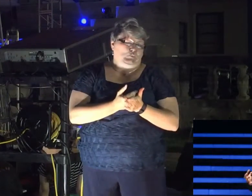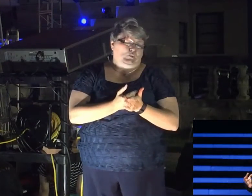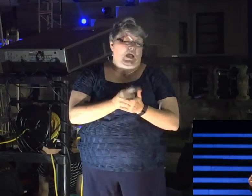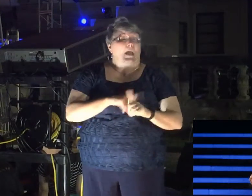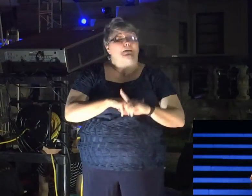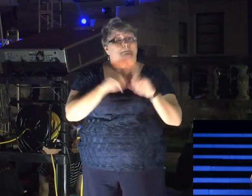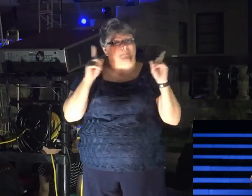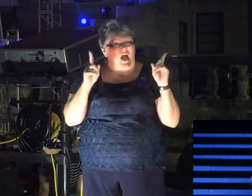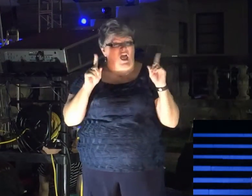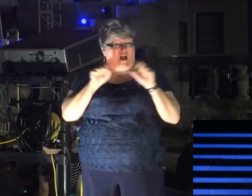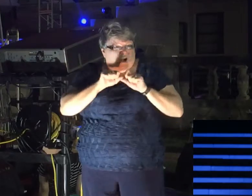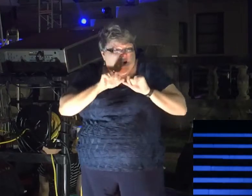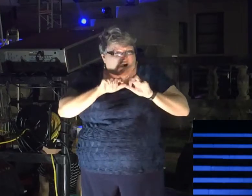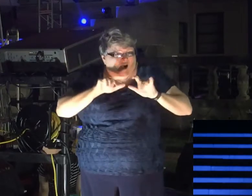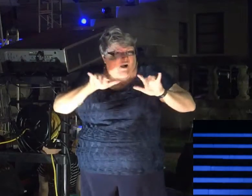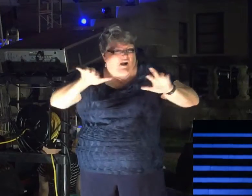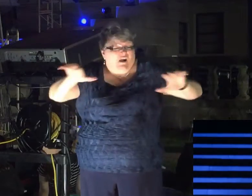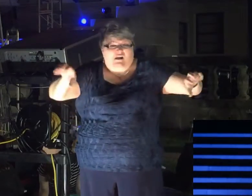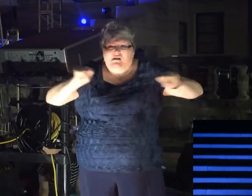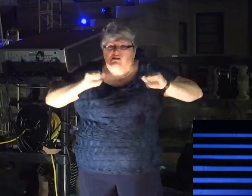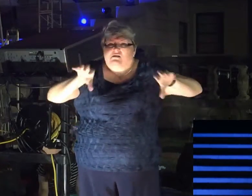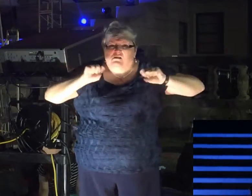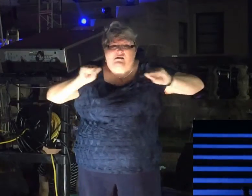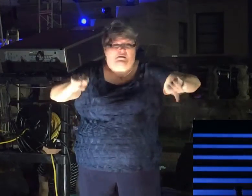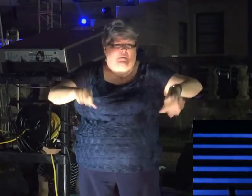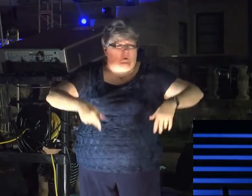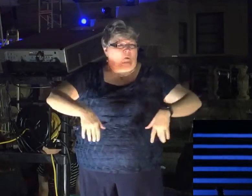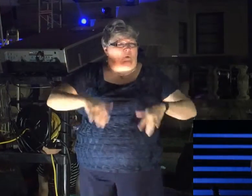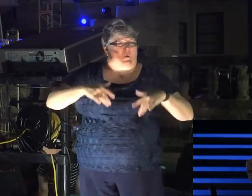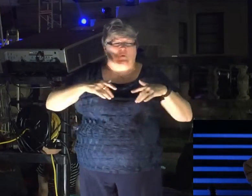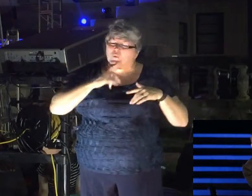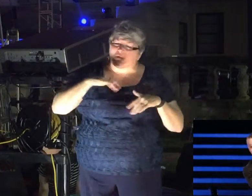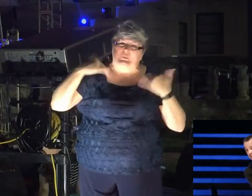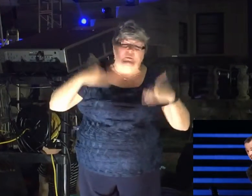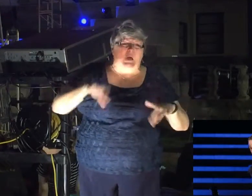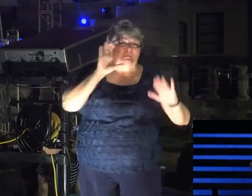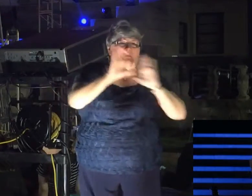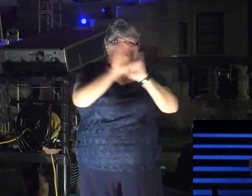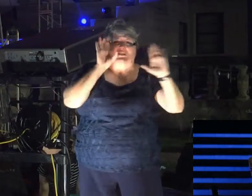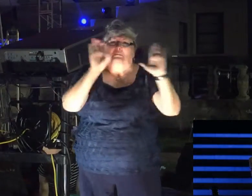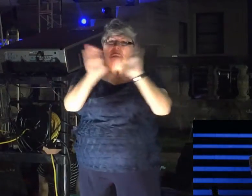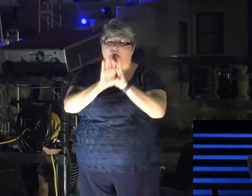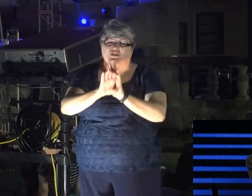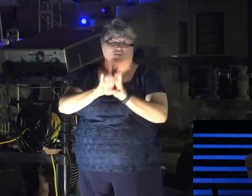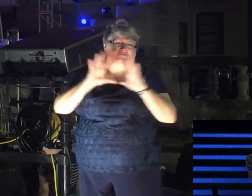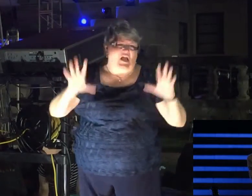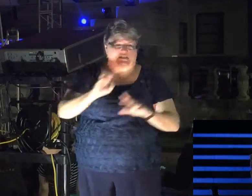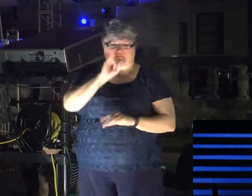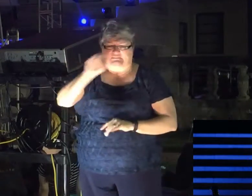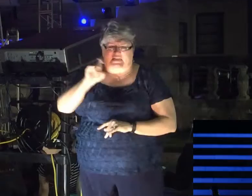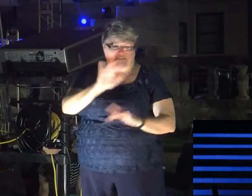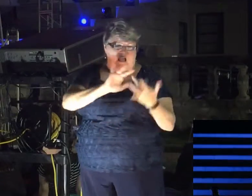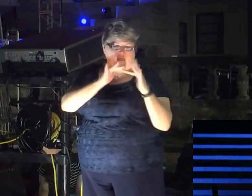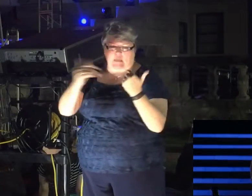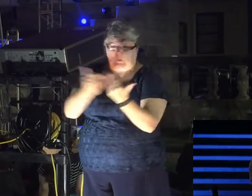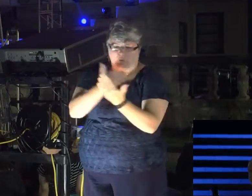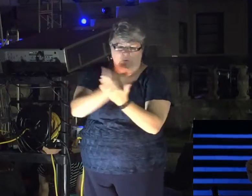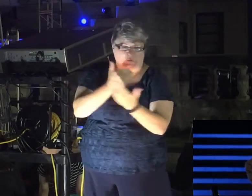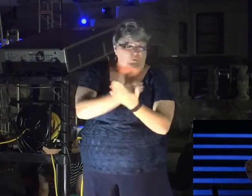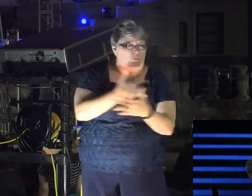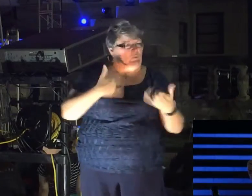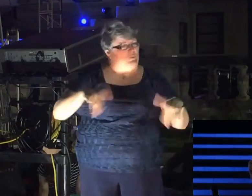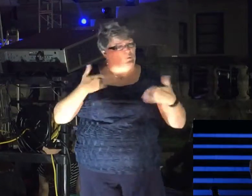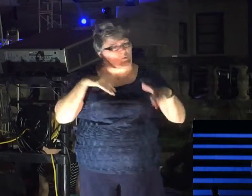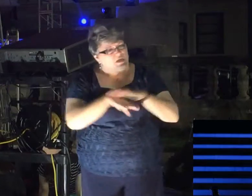new. But the proliferation of highly sexualized images and its accessibility